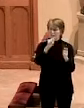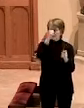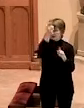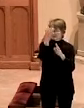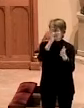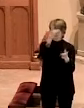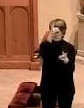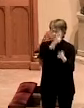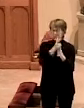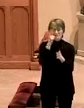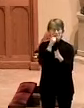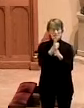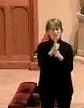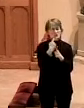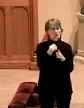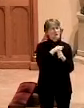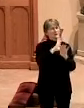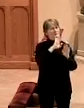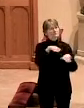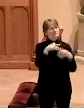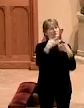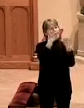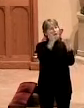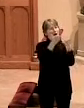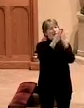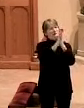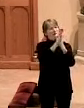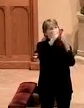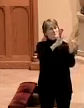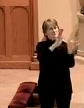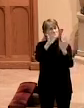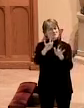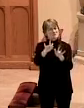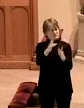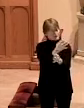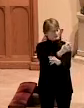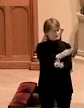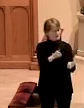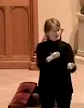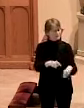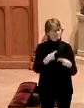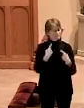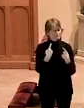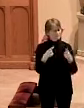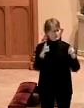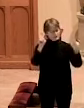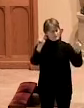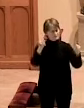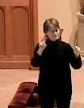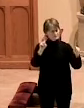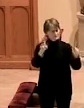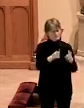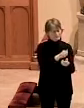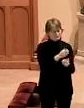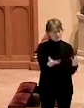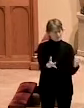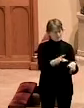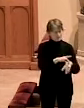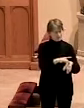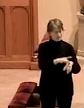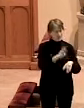sisters whom we humbly commend to your mercy, then freed at last from the wound of corruption and made